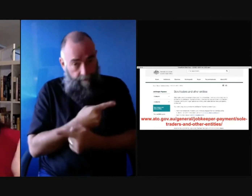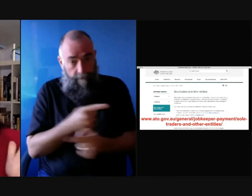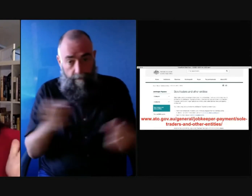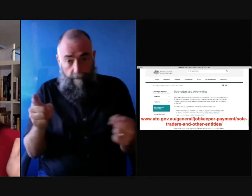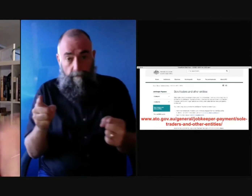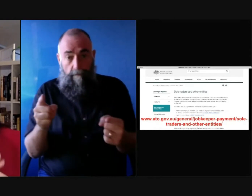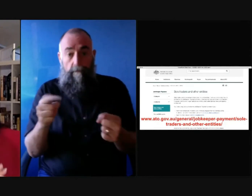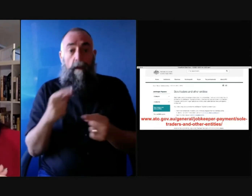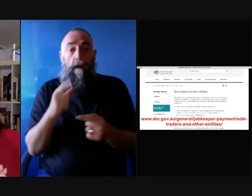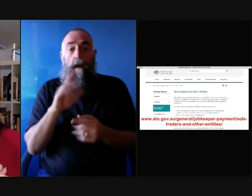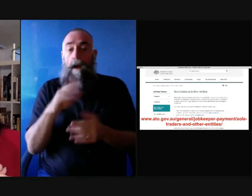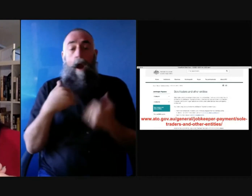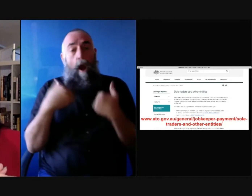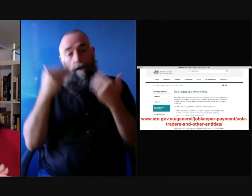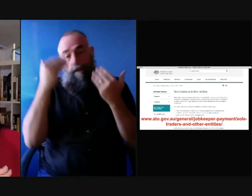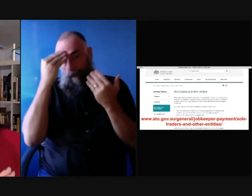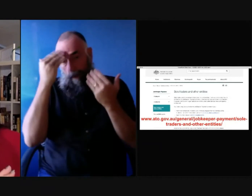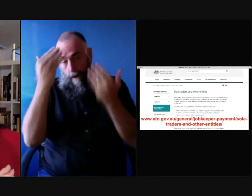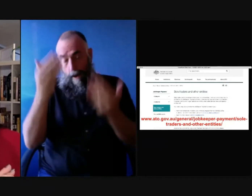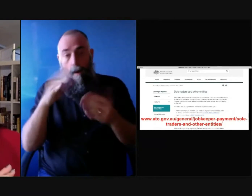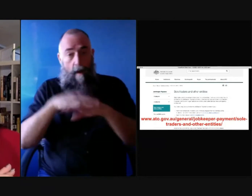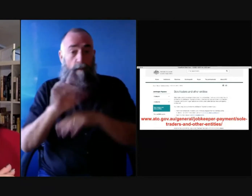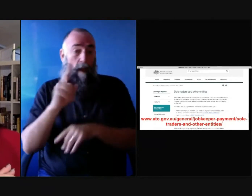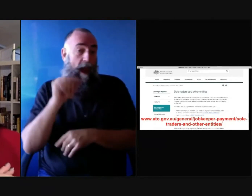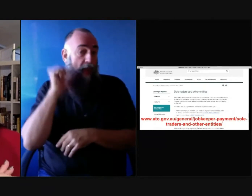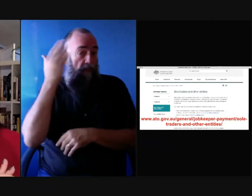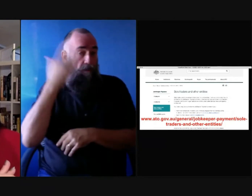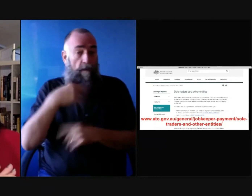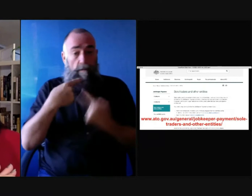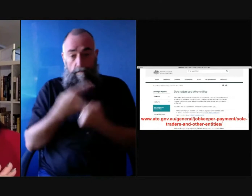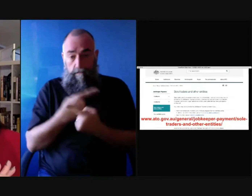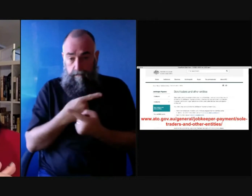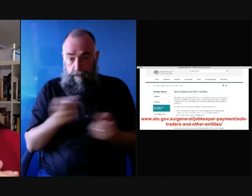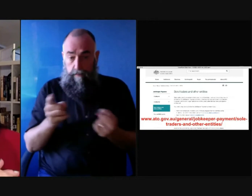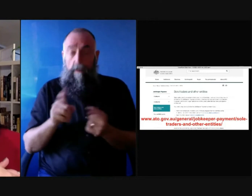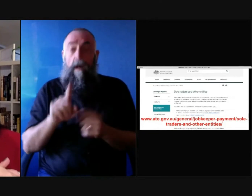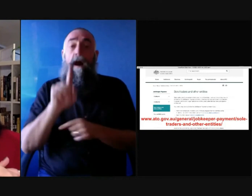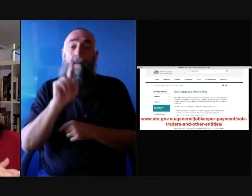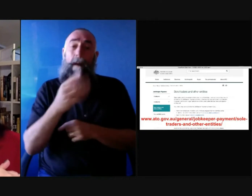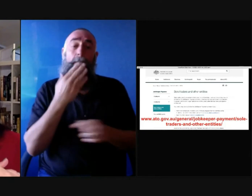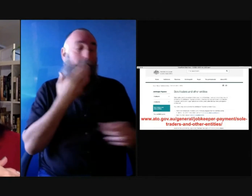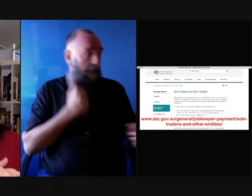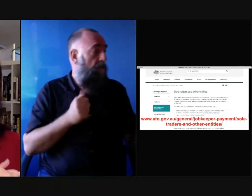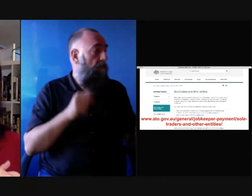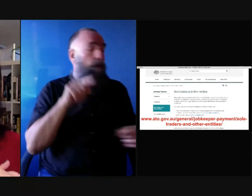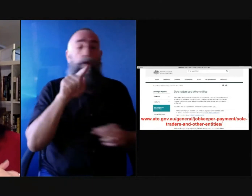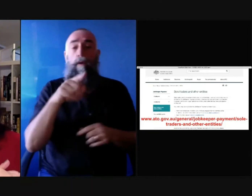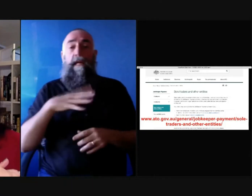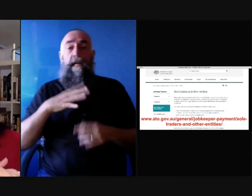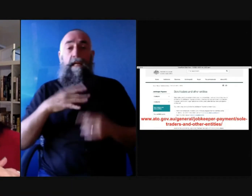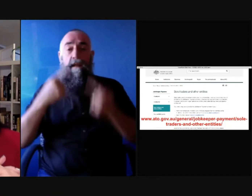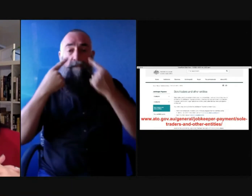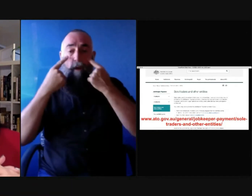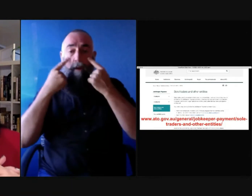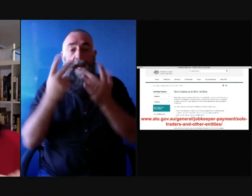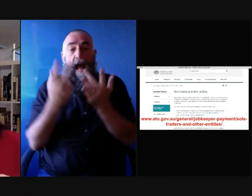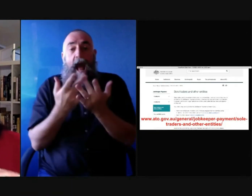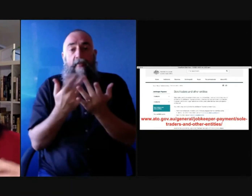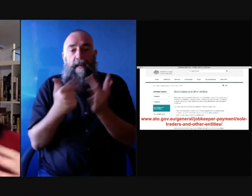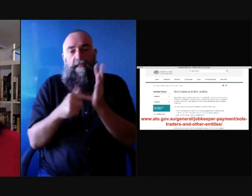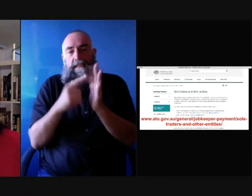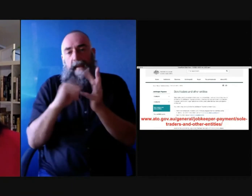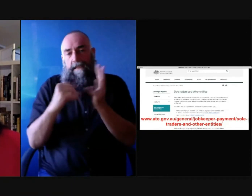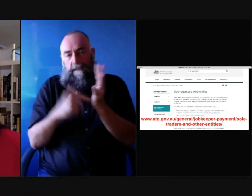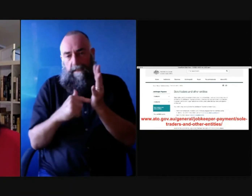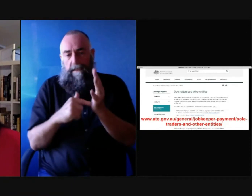Consequently, I don't have a huge amount of information about it, I'm afraid, but please go and search for alternative tests for Job Keeper, and